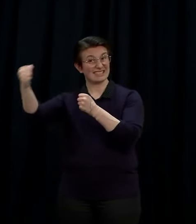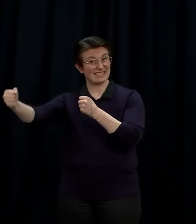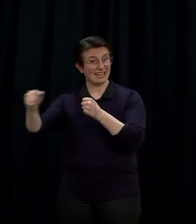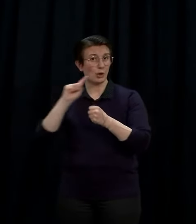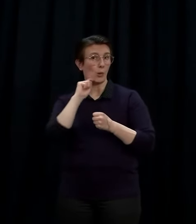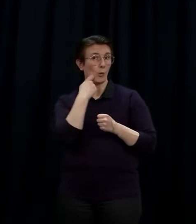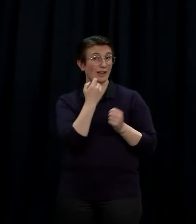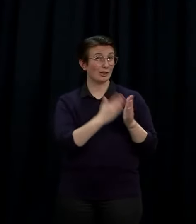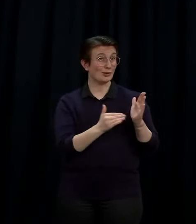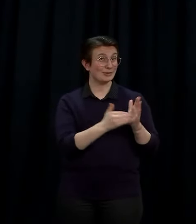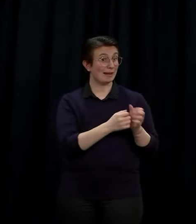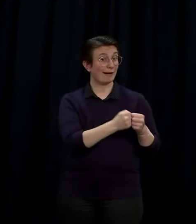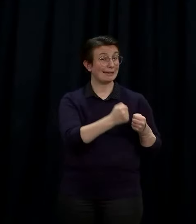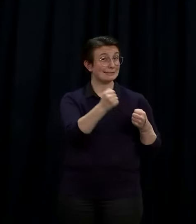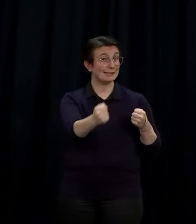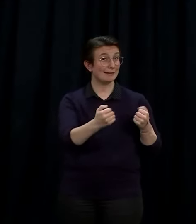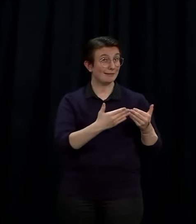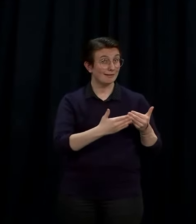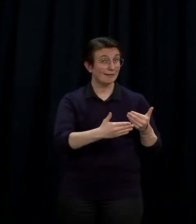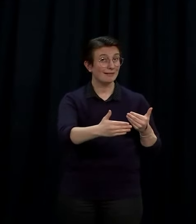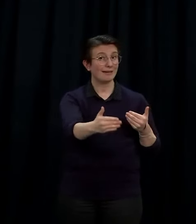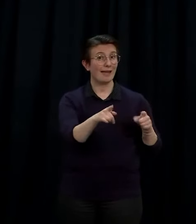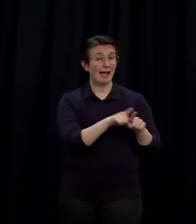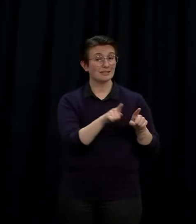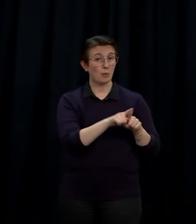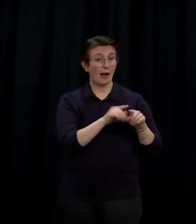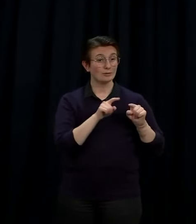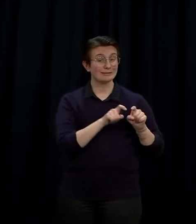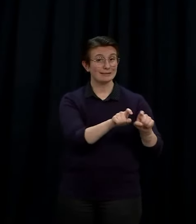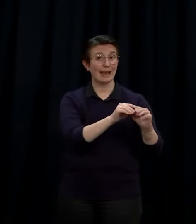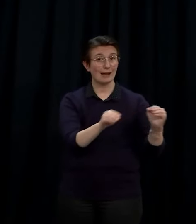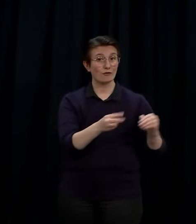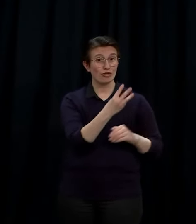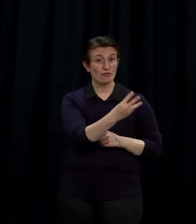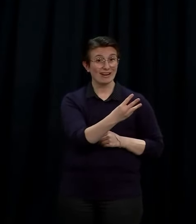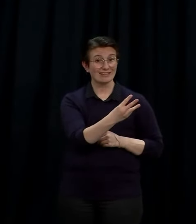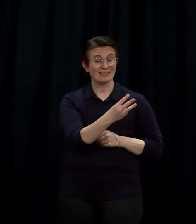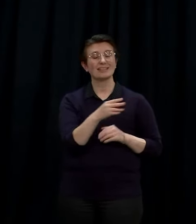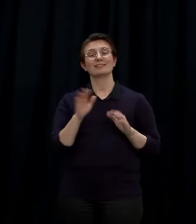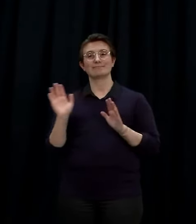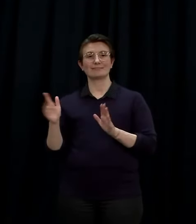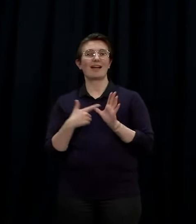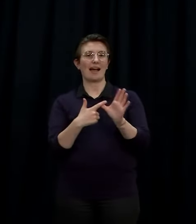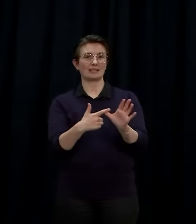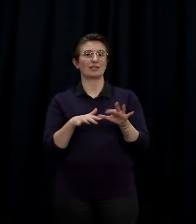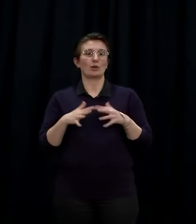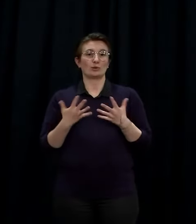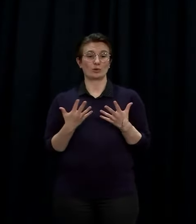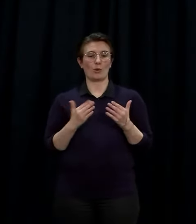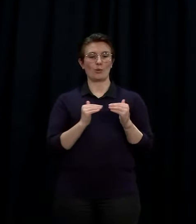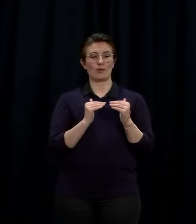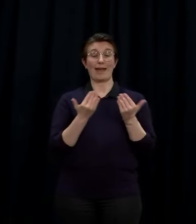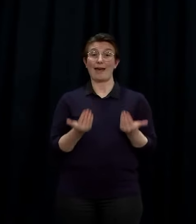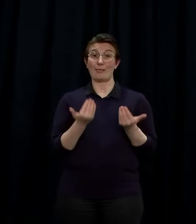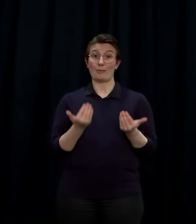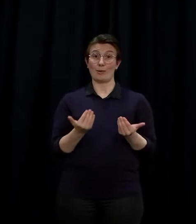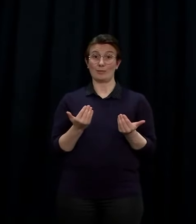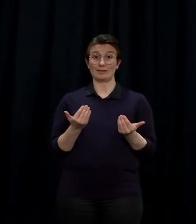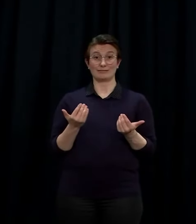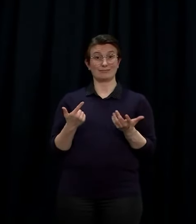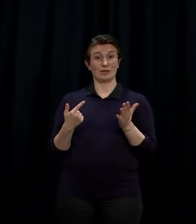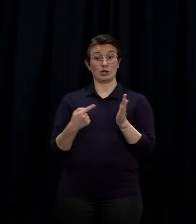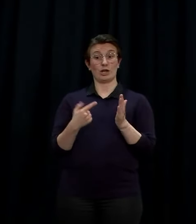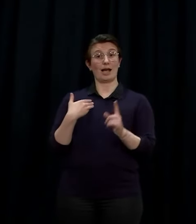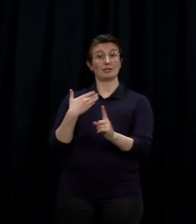rest of the country, they go, obviously from 11:59 Tuesday, they move into 3, and we'll review that weekly. But could there be a